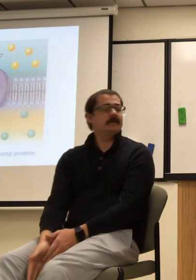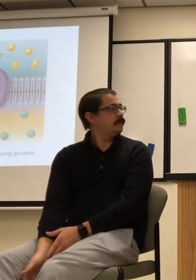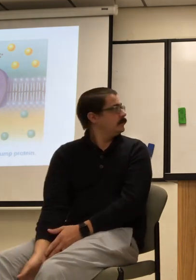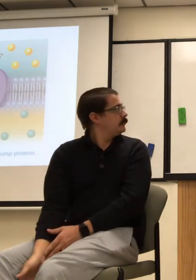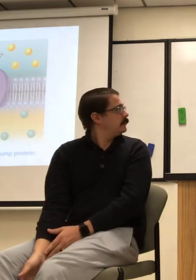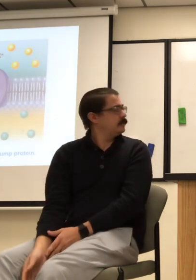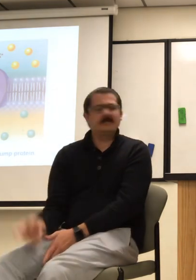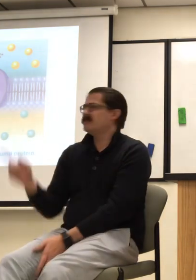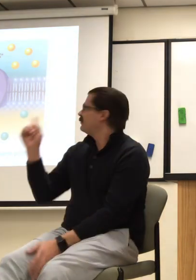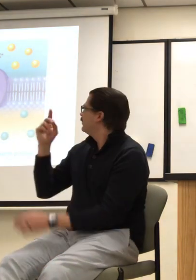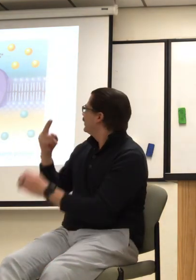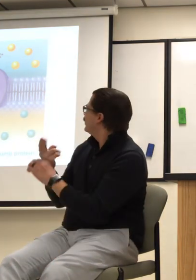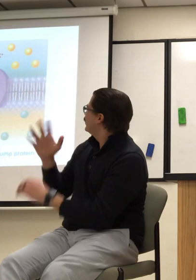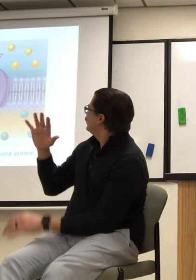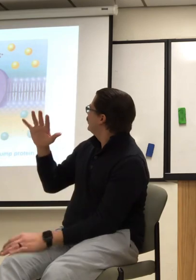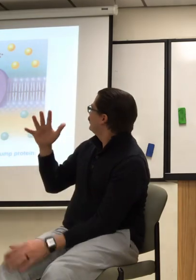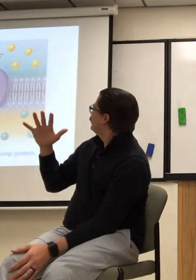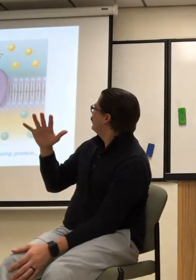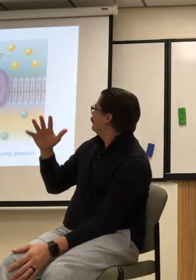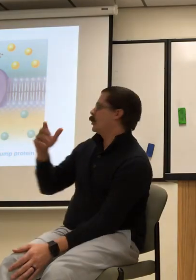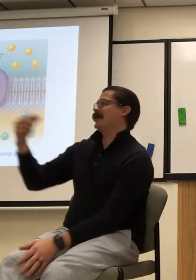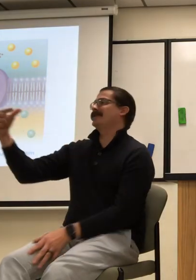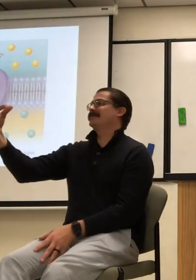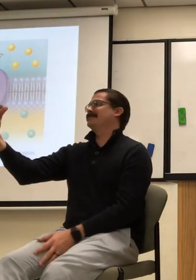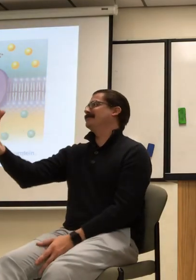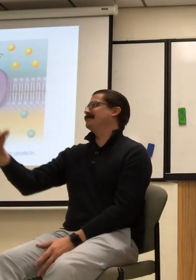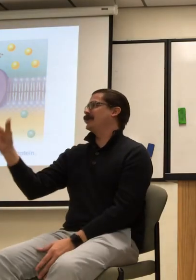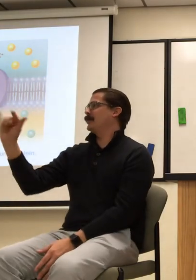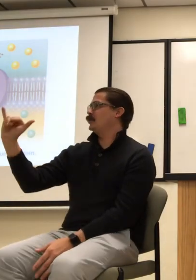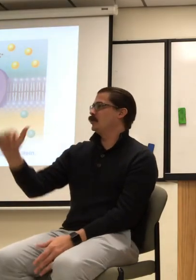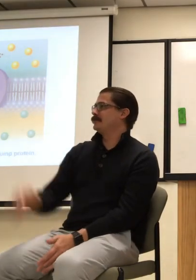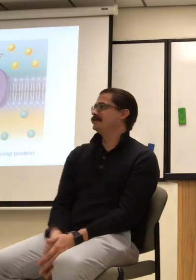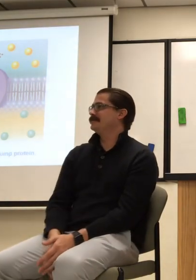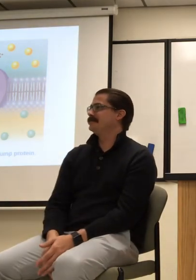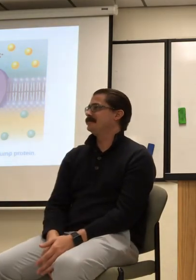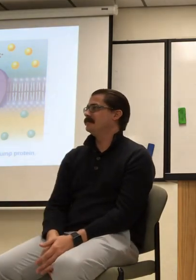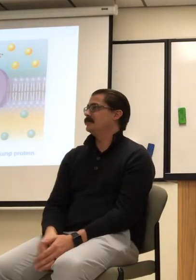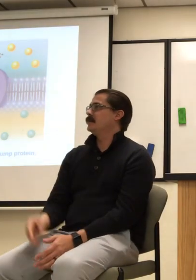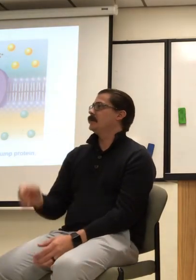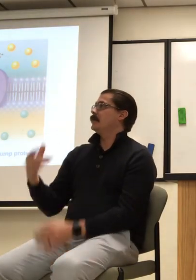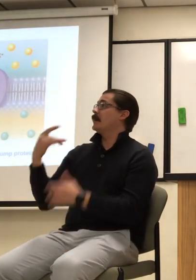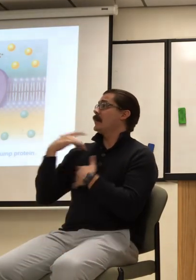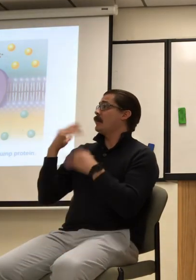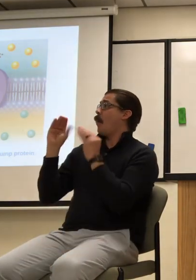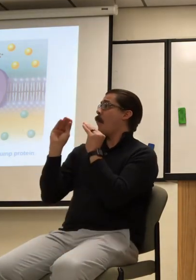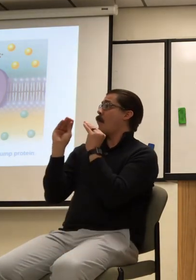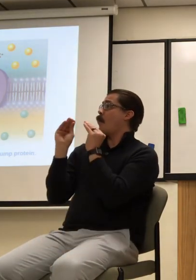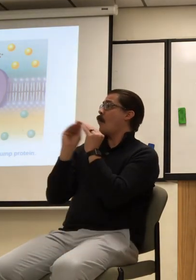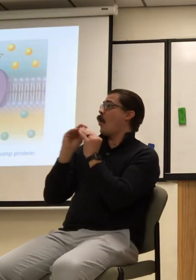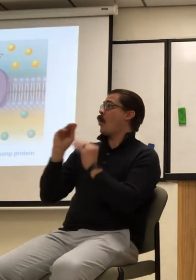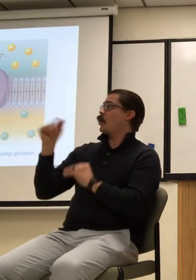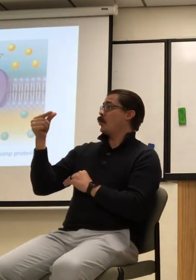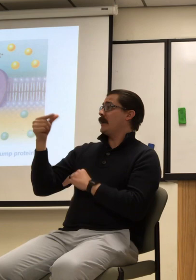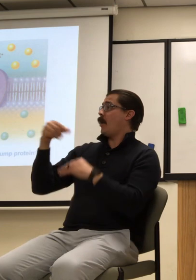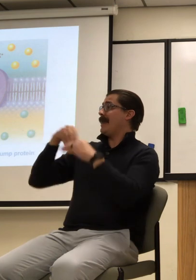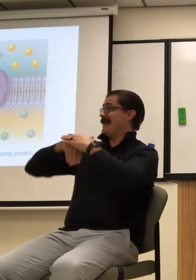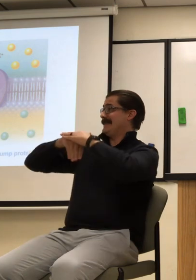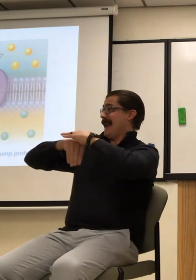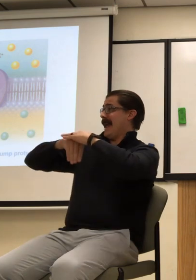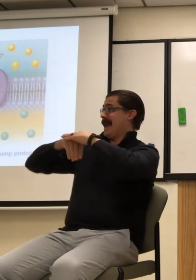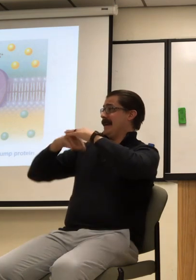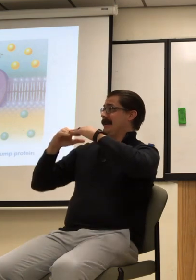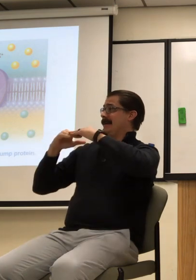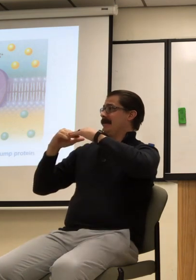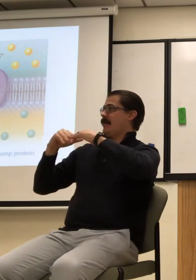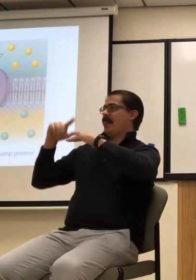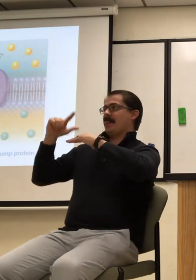they use also green for potassium. There's more on the inside, less on the outside.